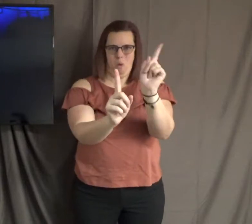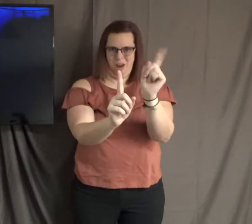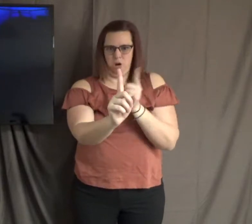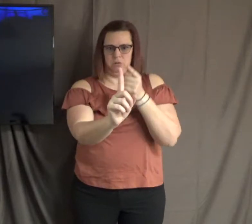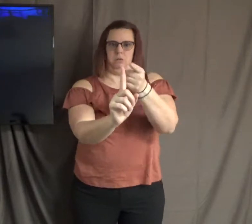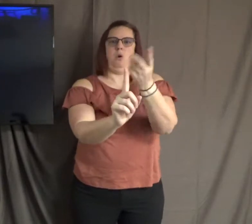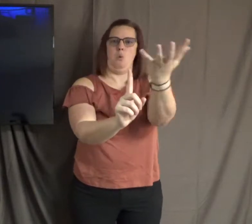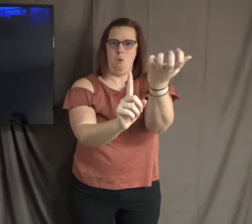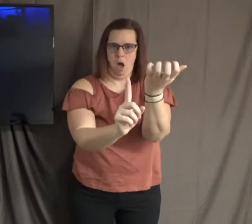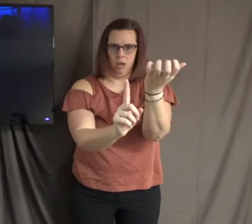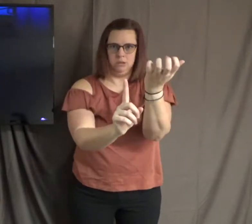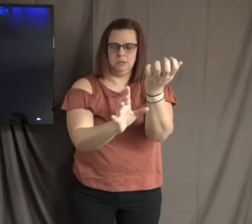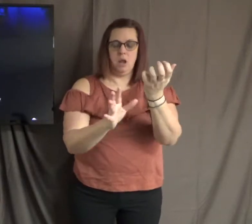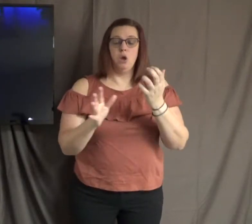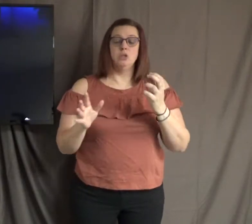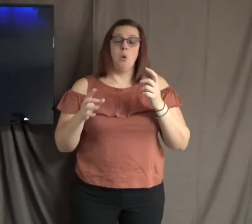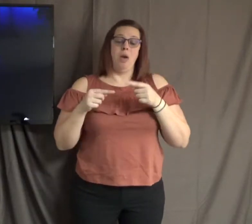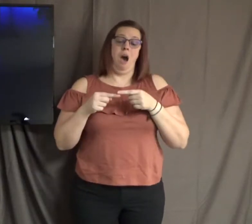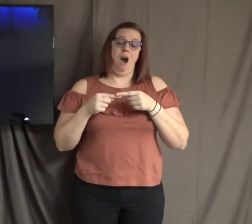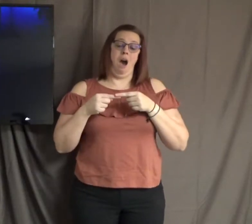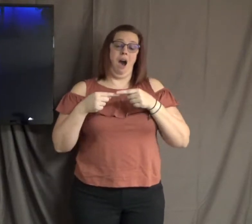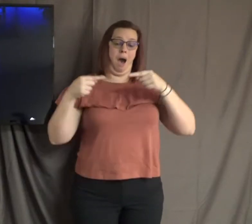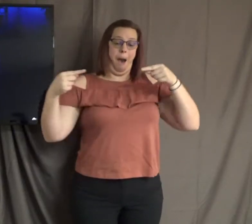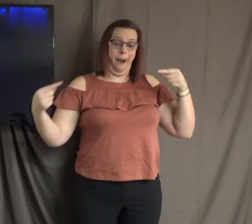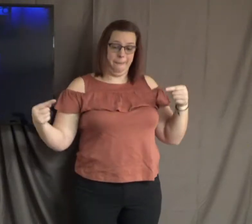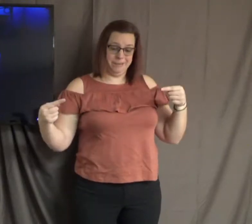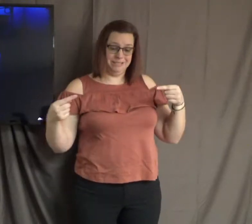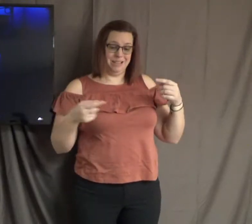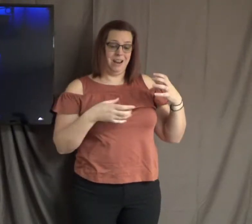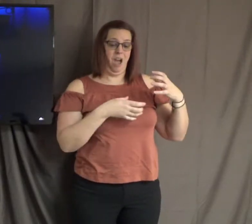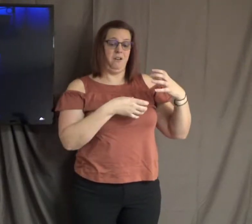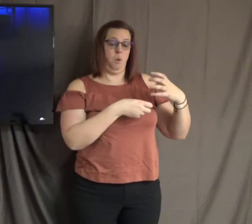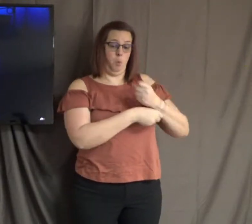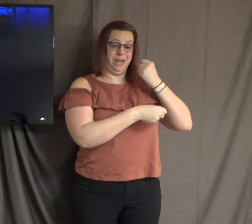isn't losing. It's not playing.